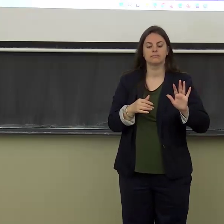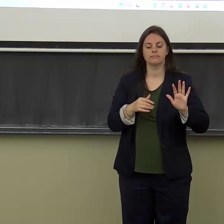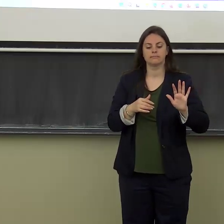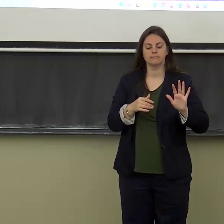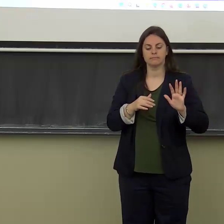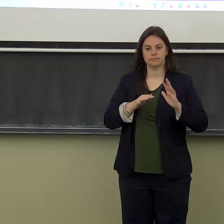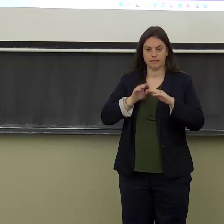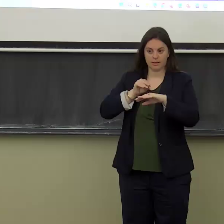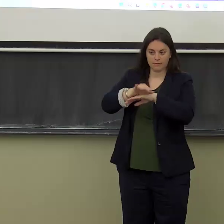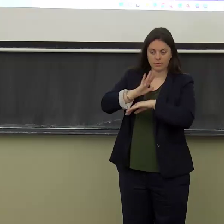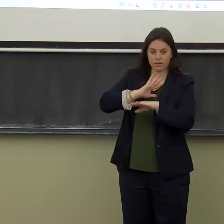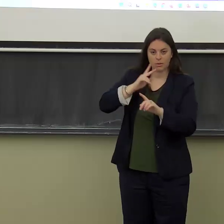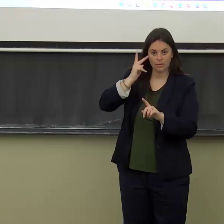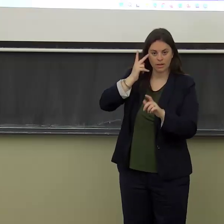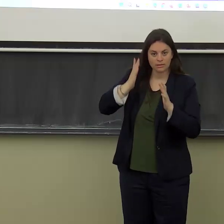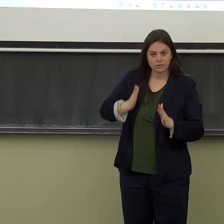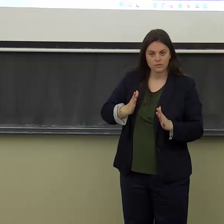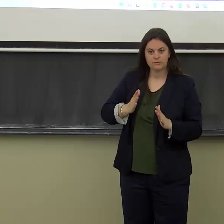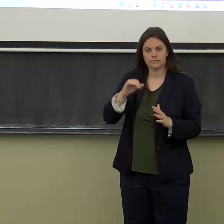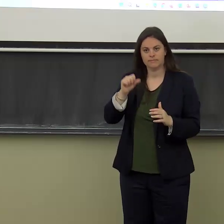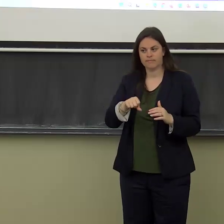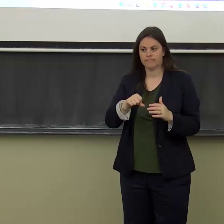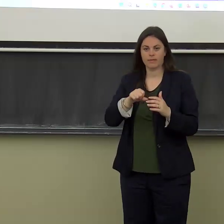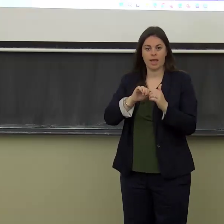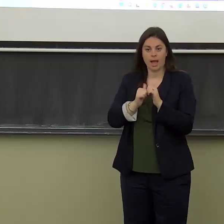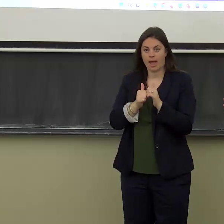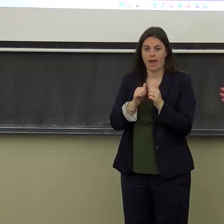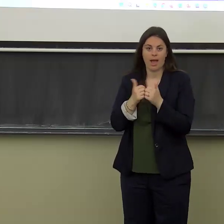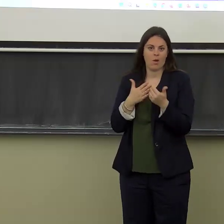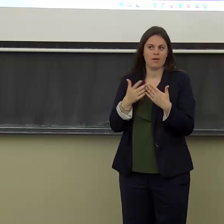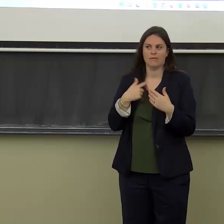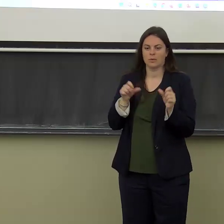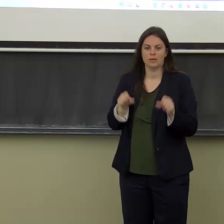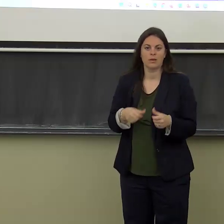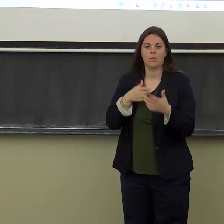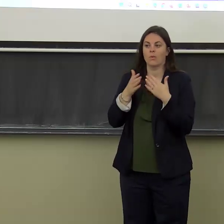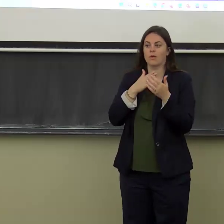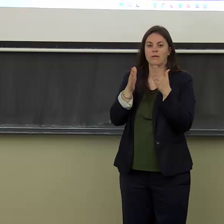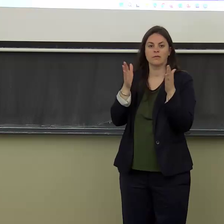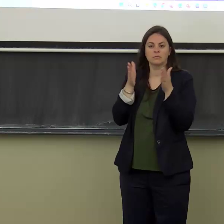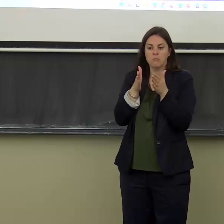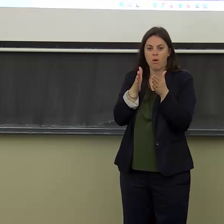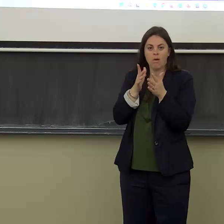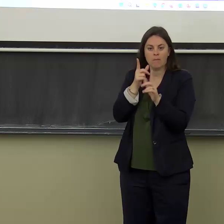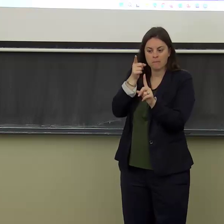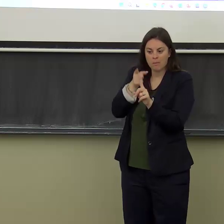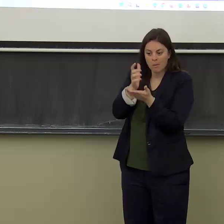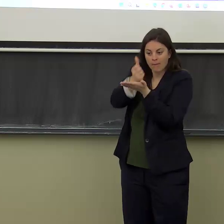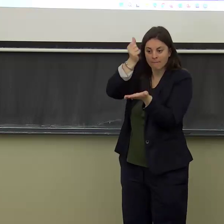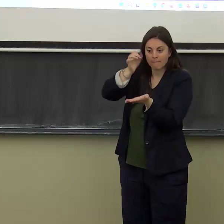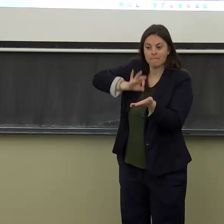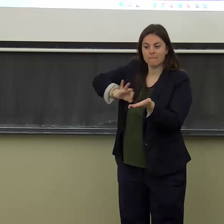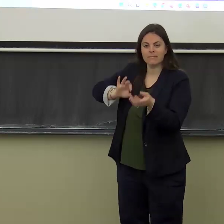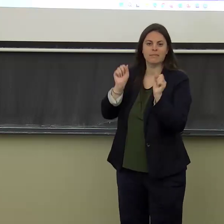influencing our politicians, influencing in whatever way we can, whatever small niche or leverage point we can get.